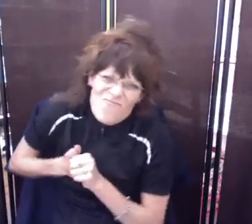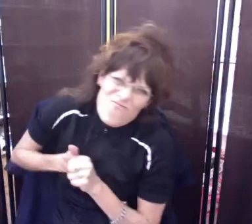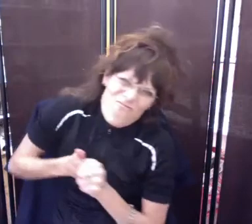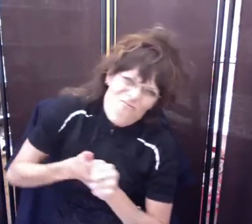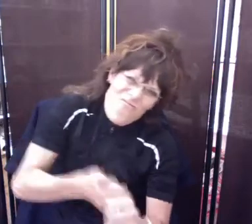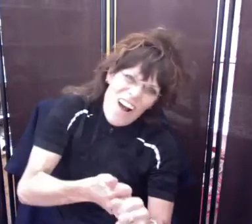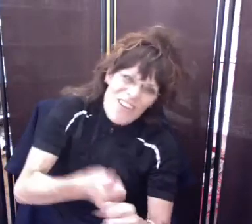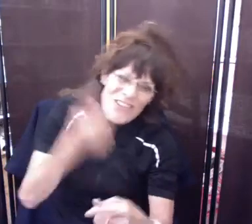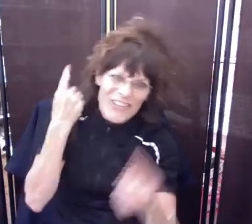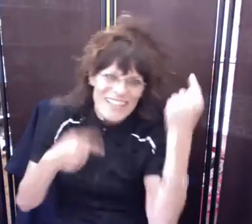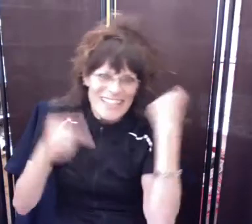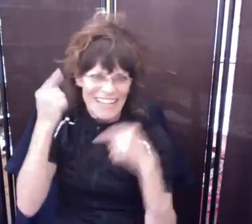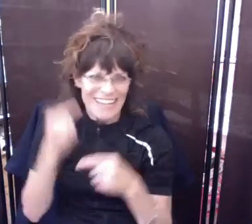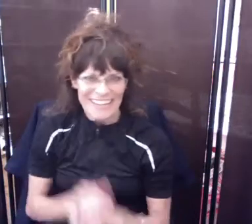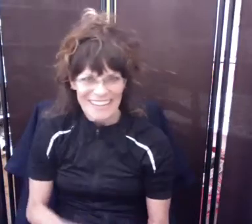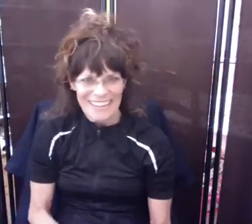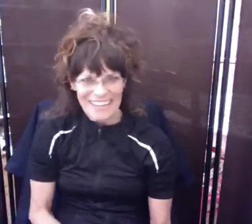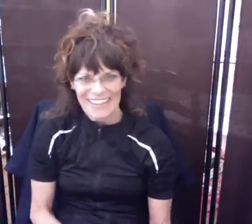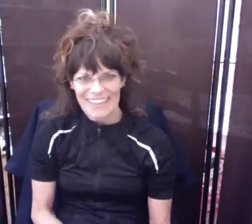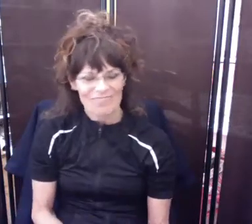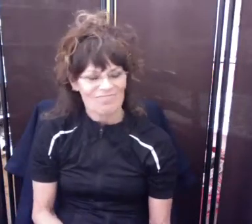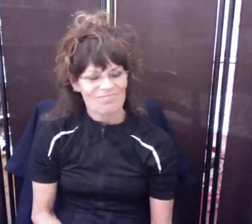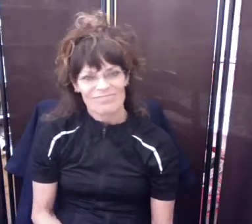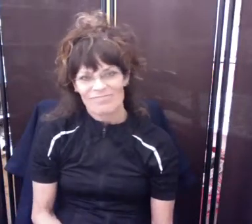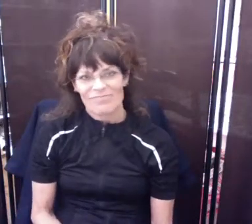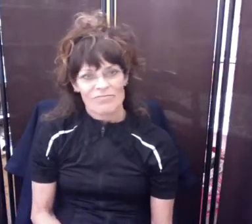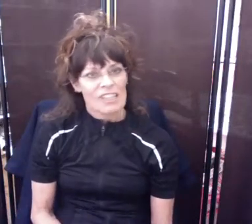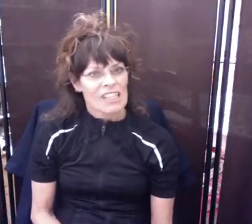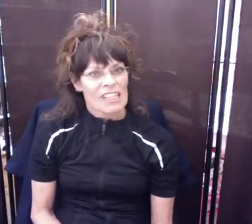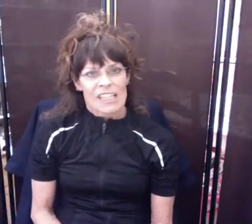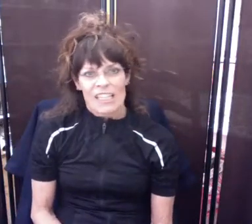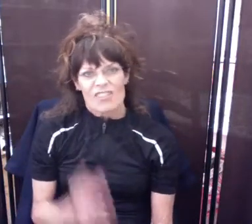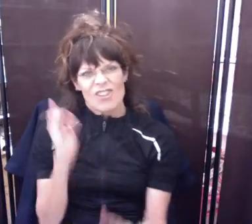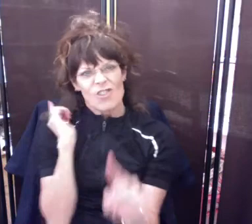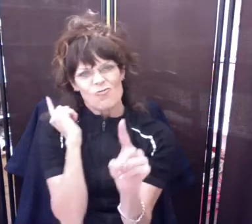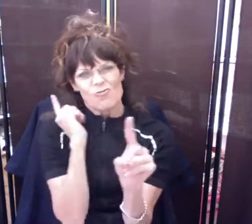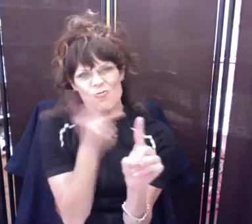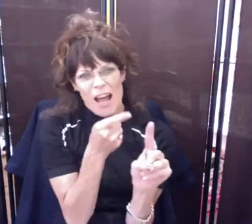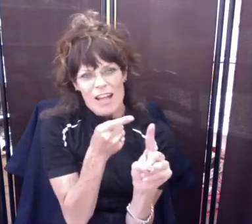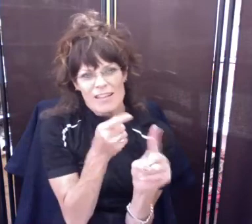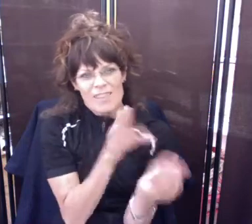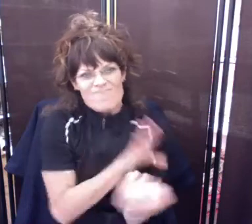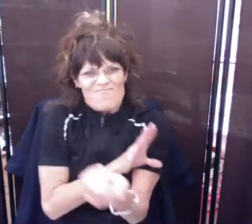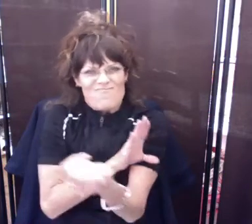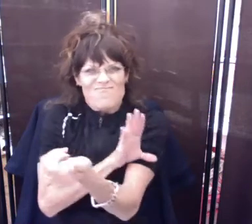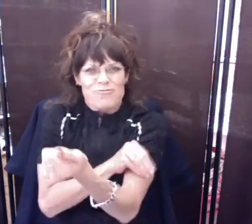drink. And that really, I believe, is the crux of powerlessness. We're